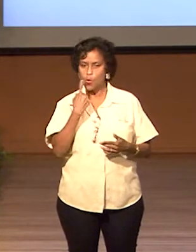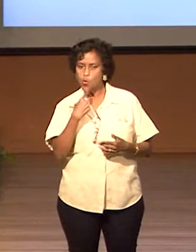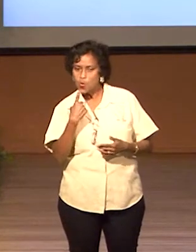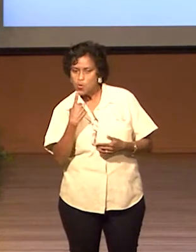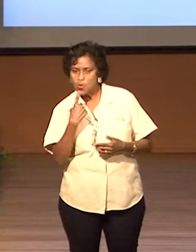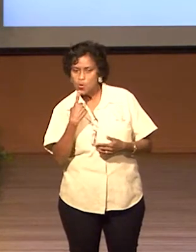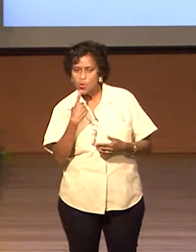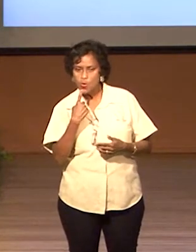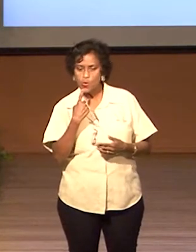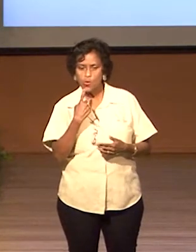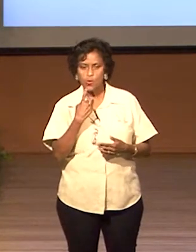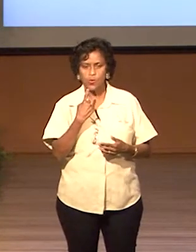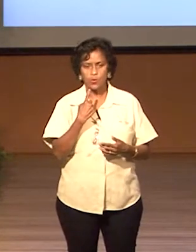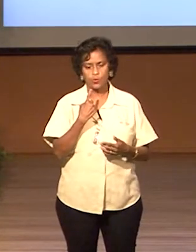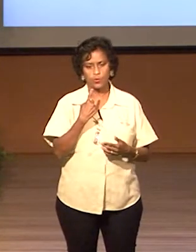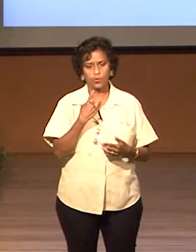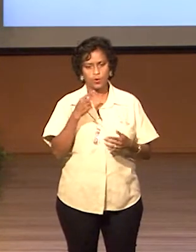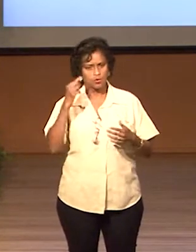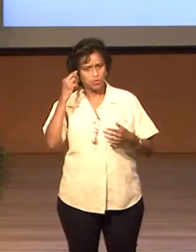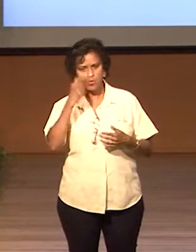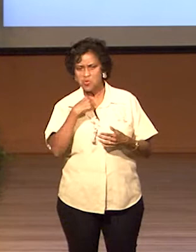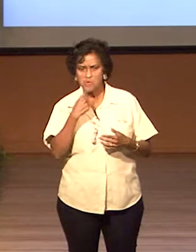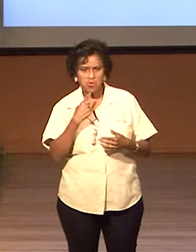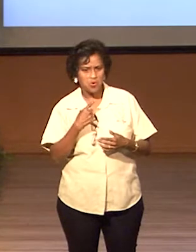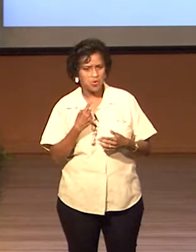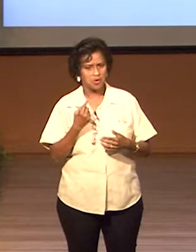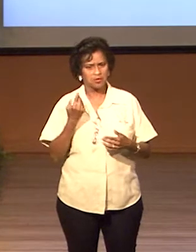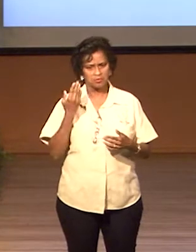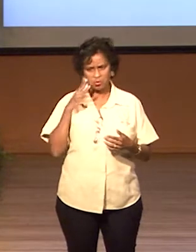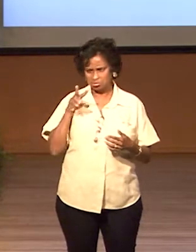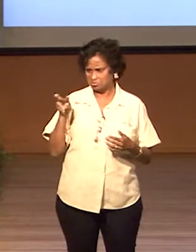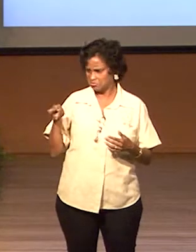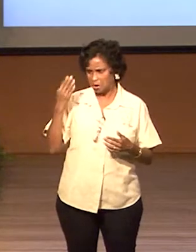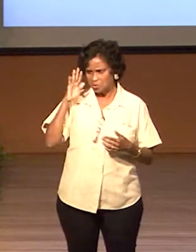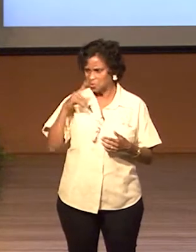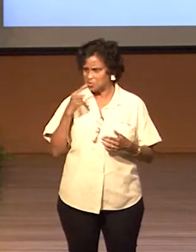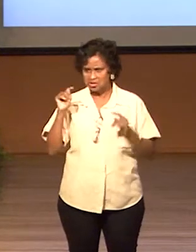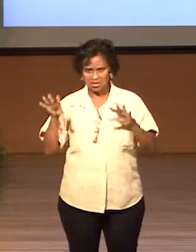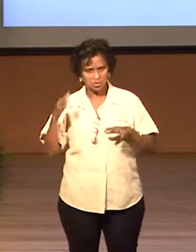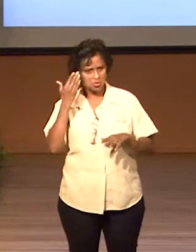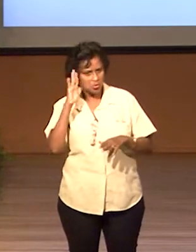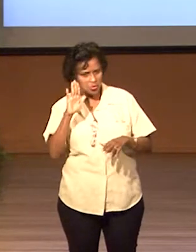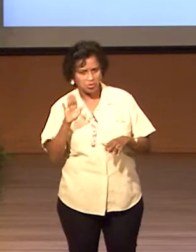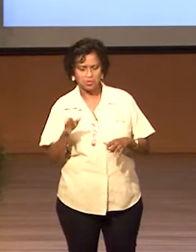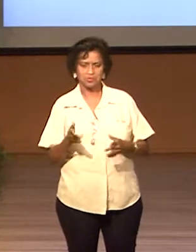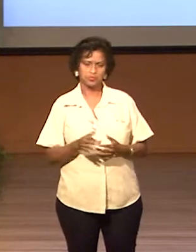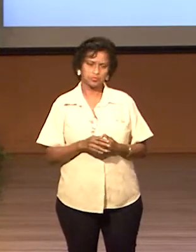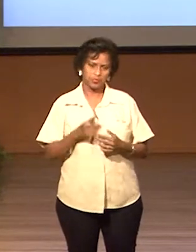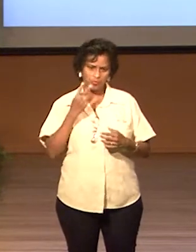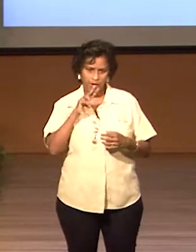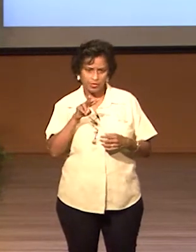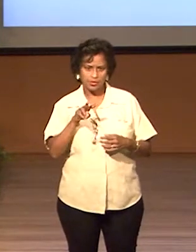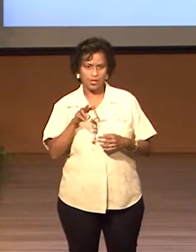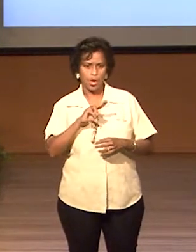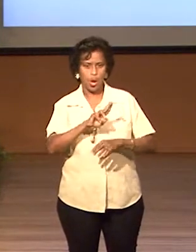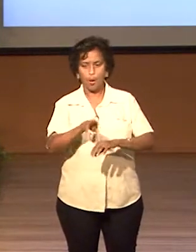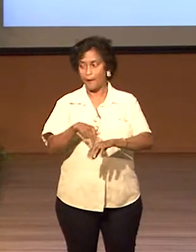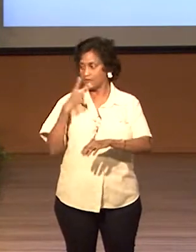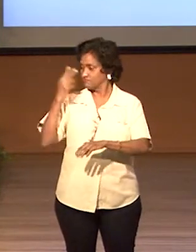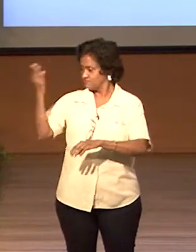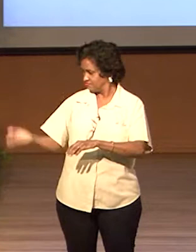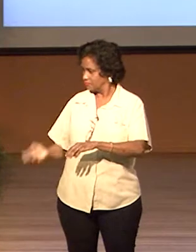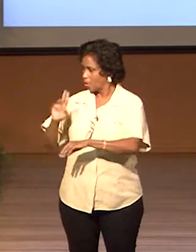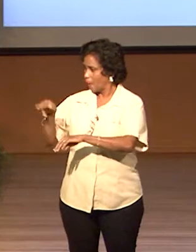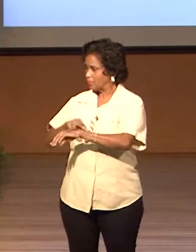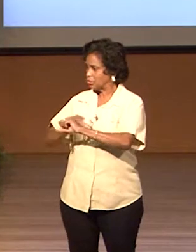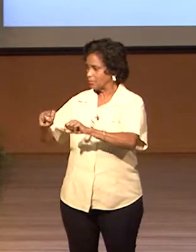kind of subjective deductive exercise, which is also a function, again, of the social norms that exist. And of course, it is we